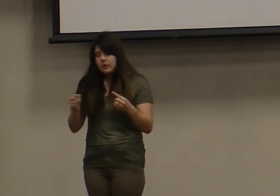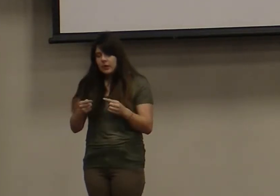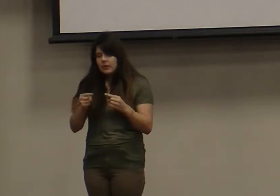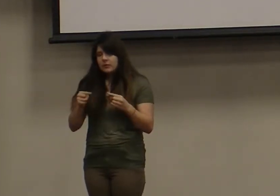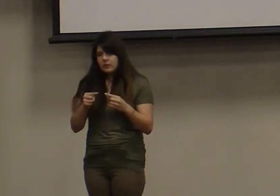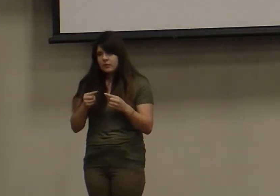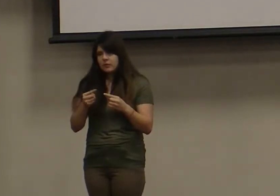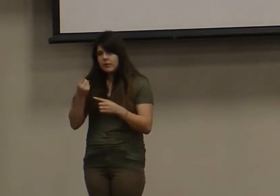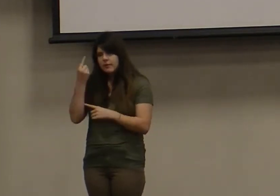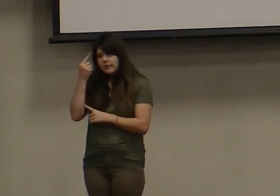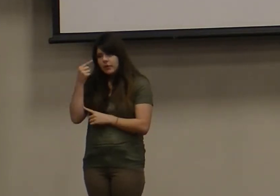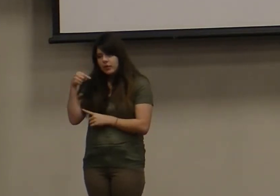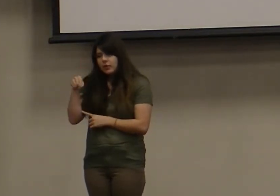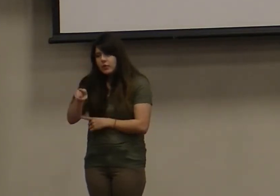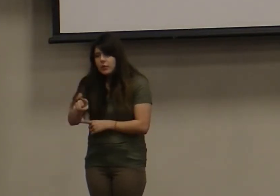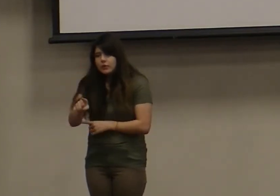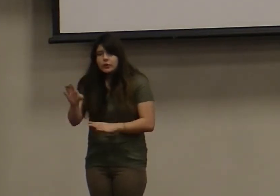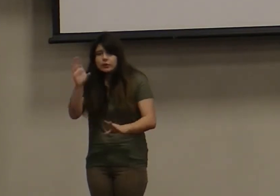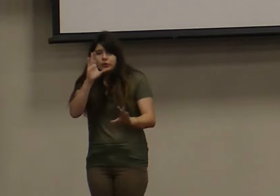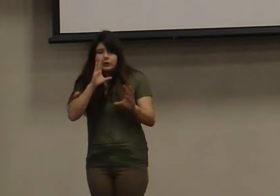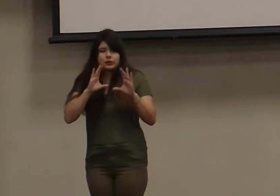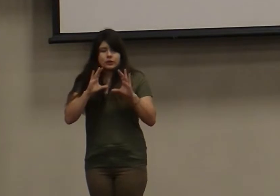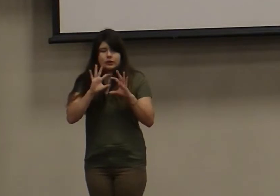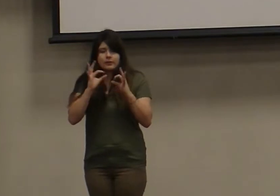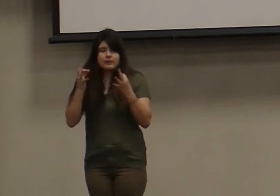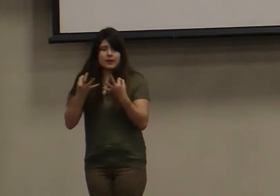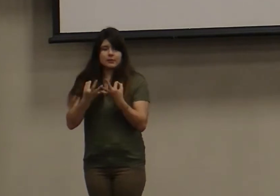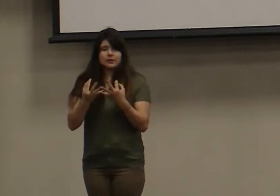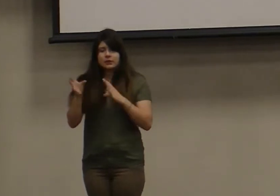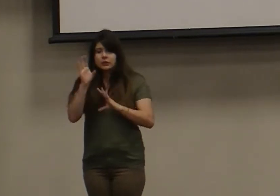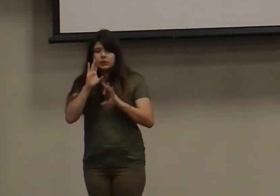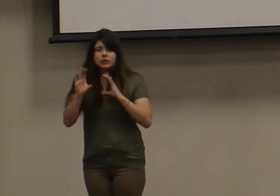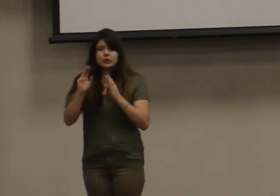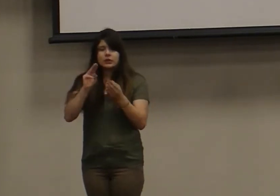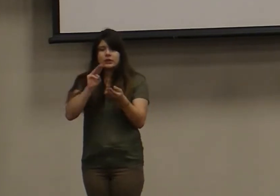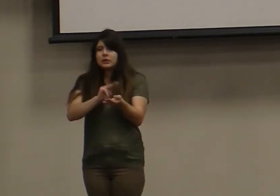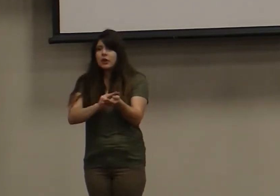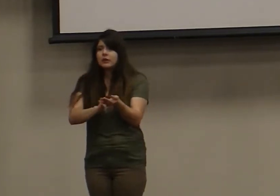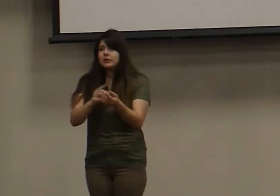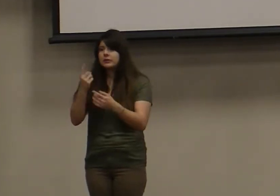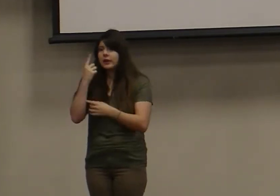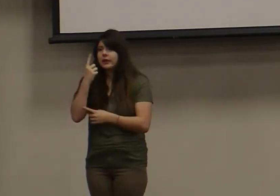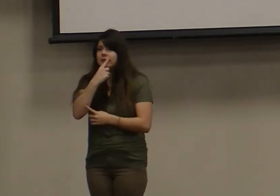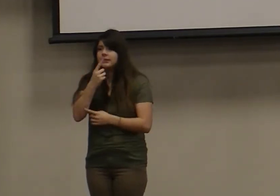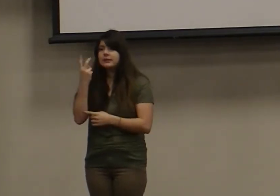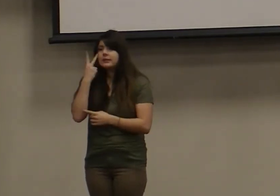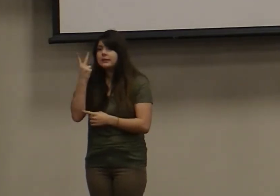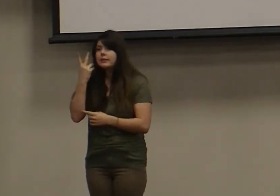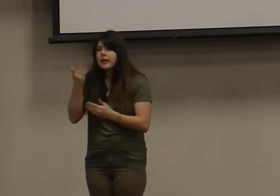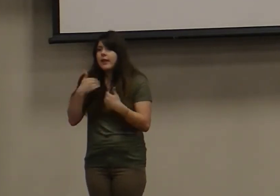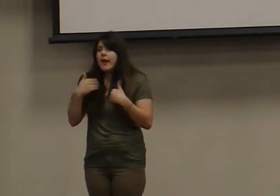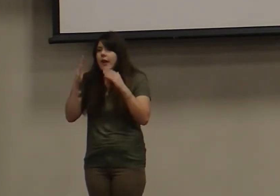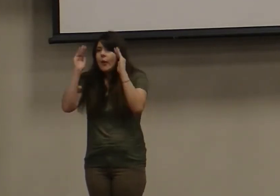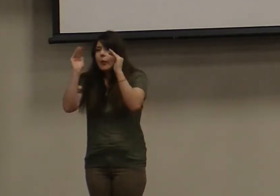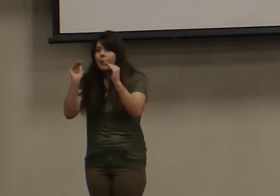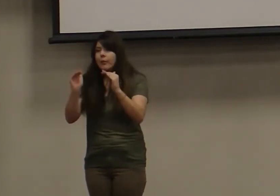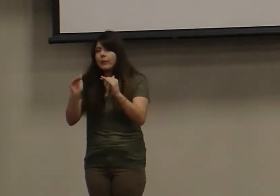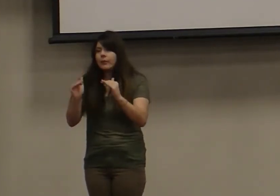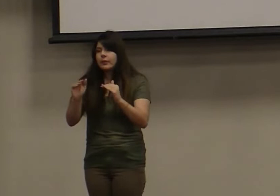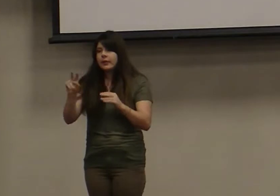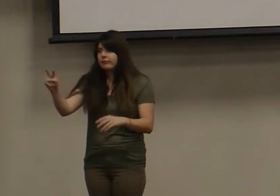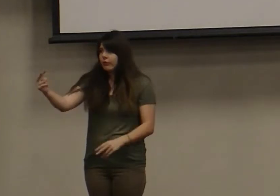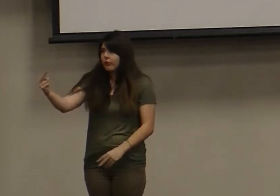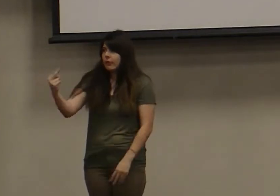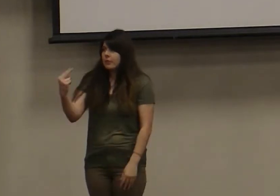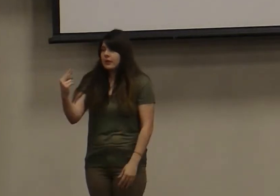those who searched the family as they were searching the doctor's eyes for any sign of hope, as they looked at me, the